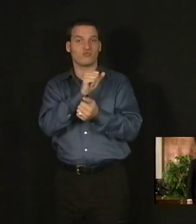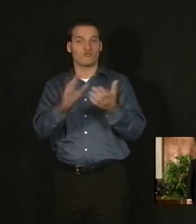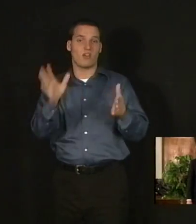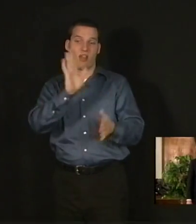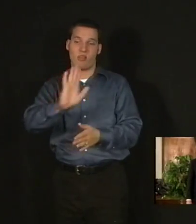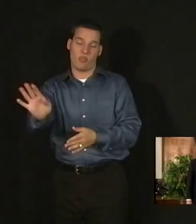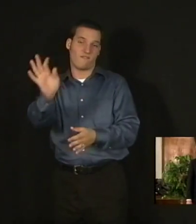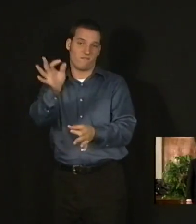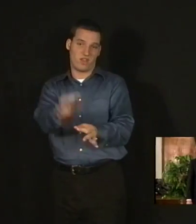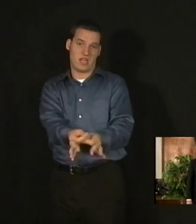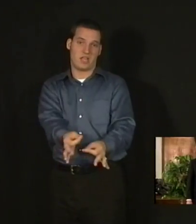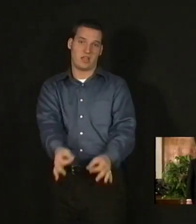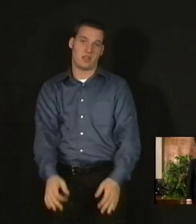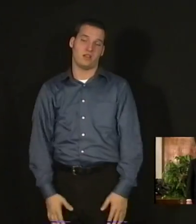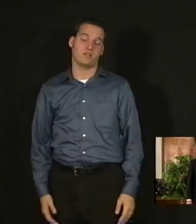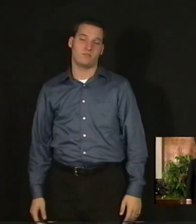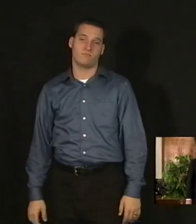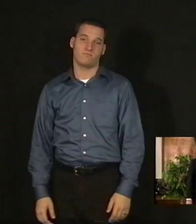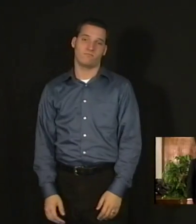faith.